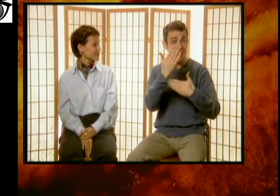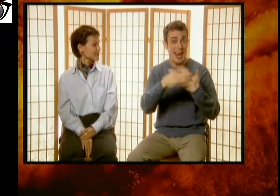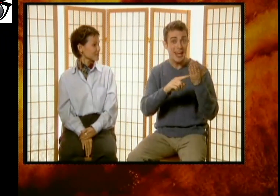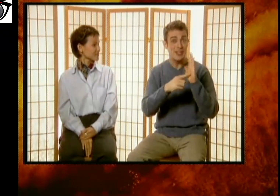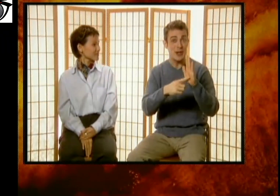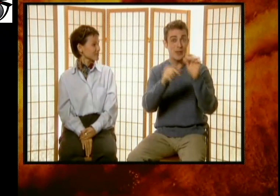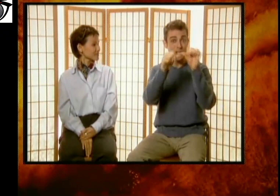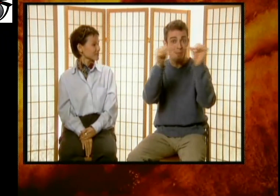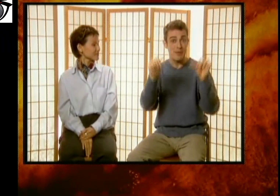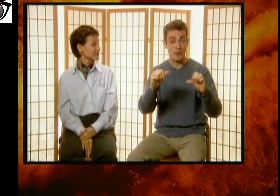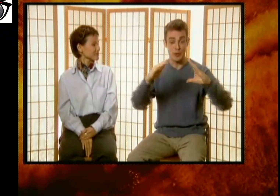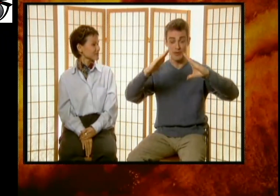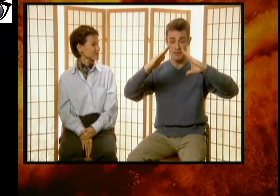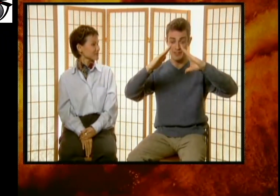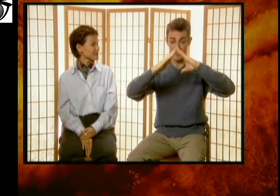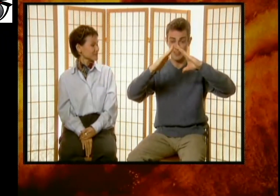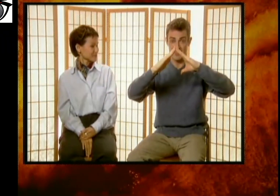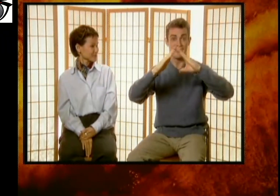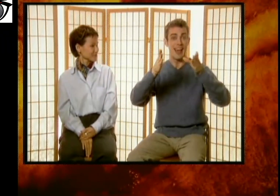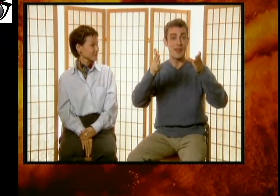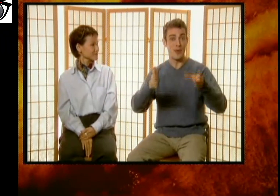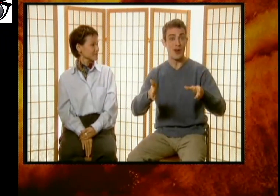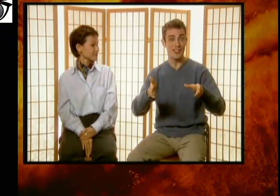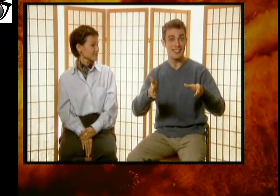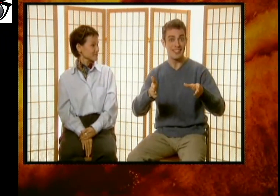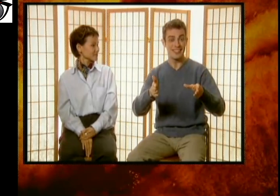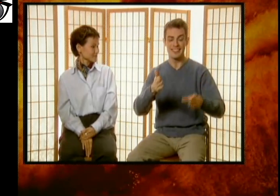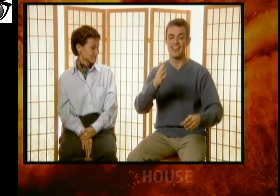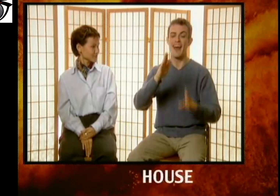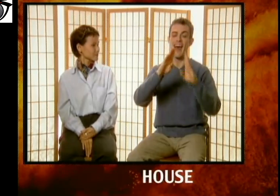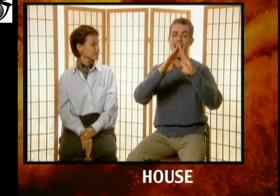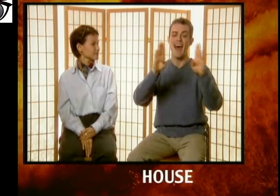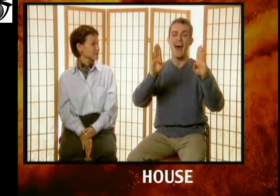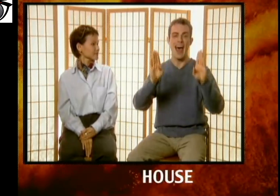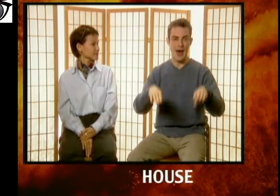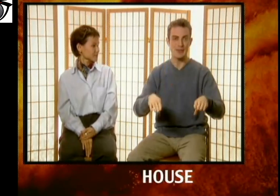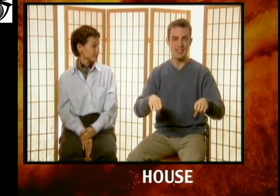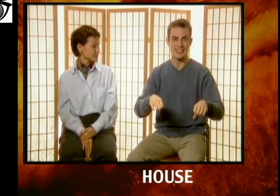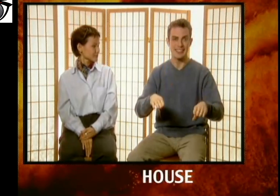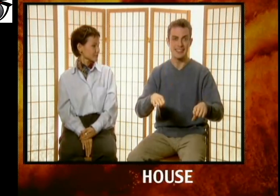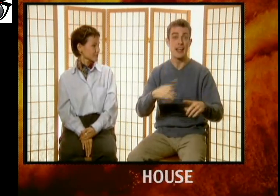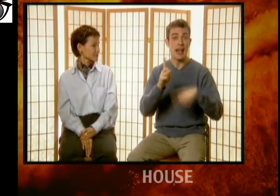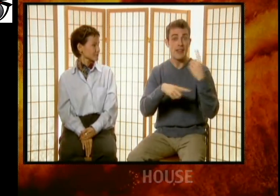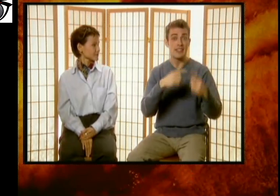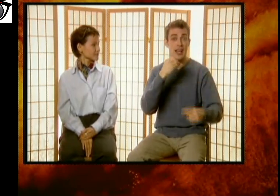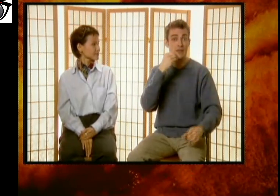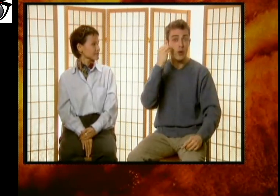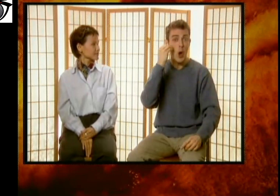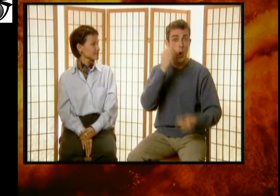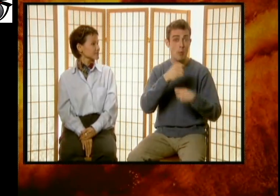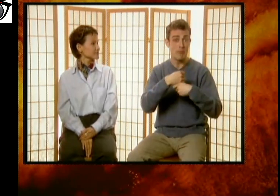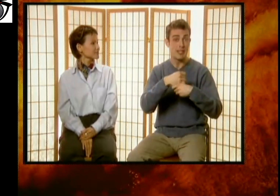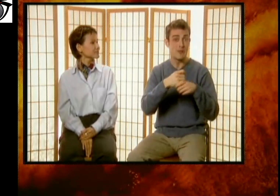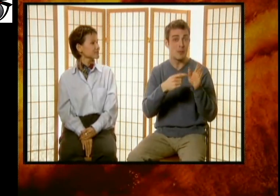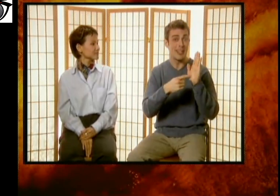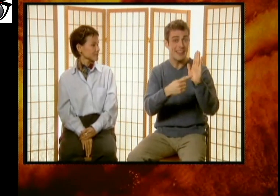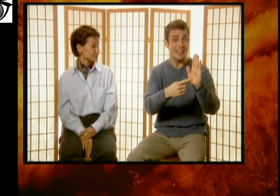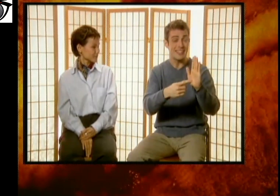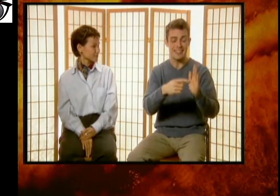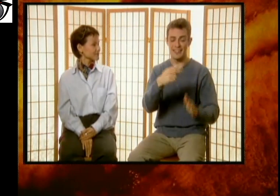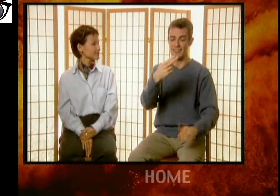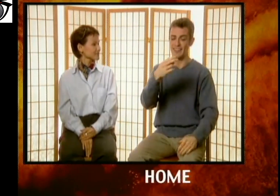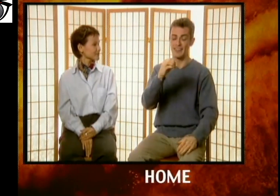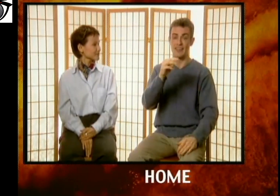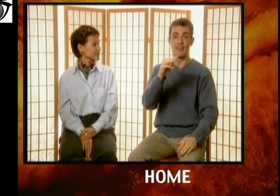You see how the hands show the shape of the roof and the walls? House. And the sign for home is formed